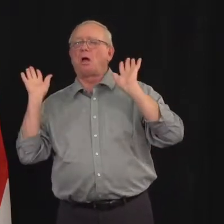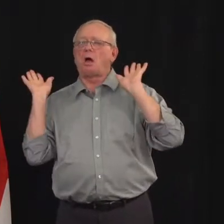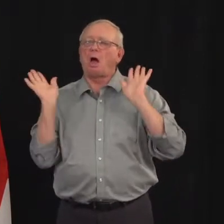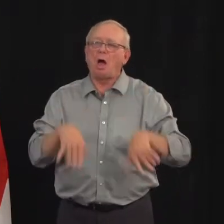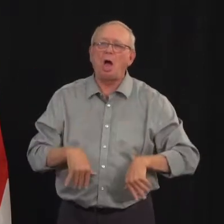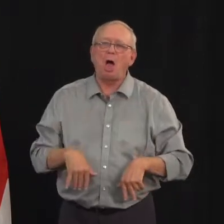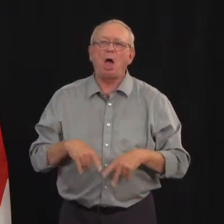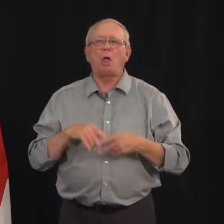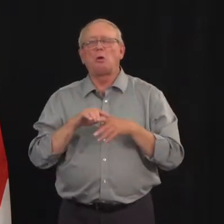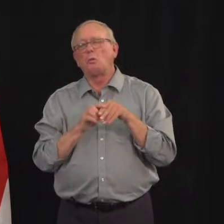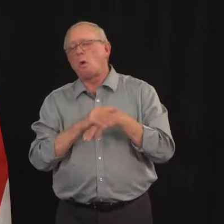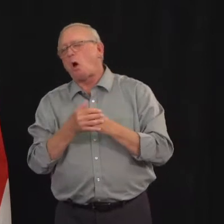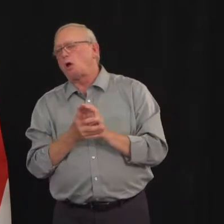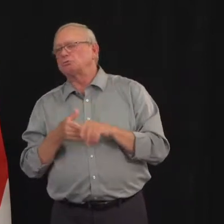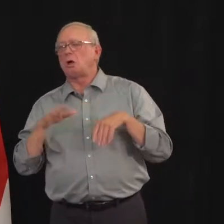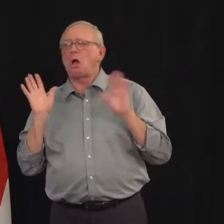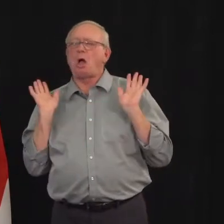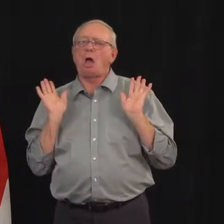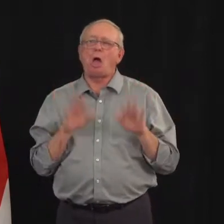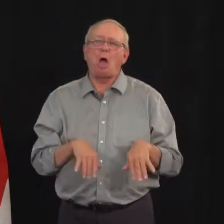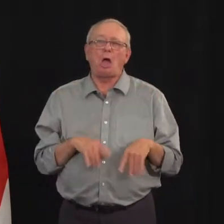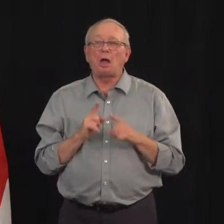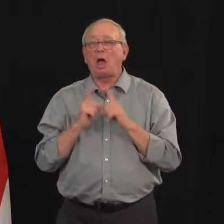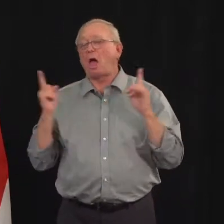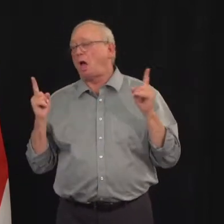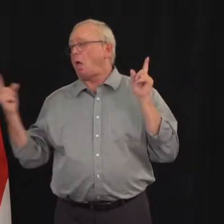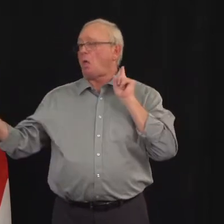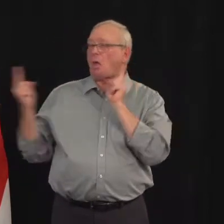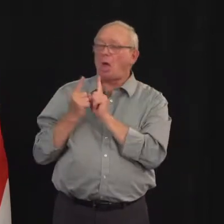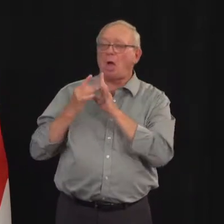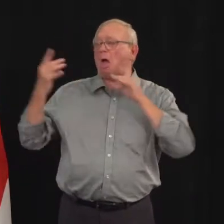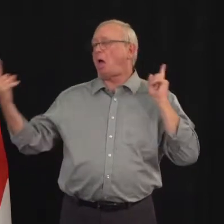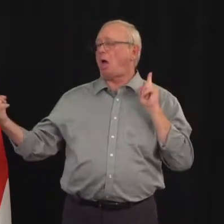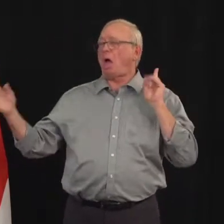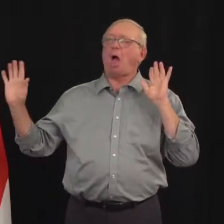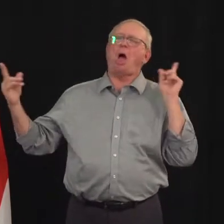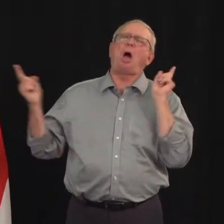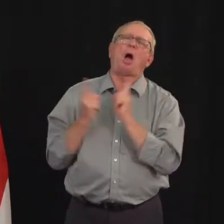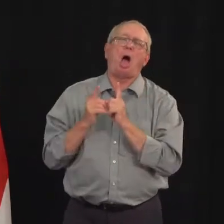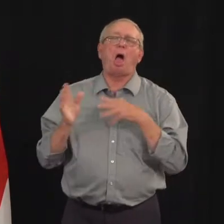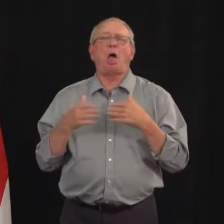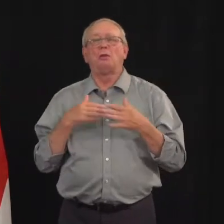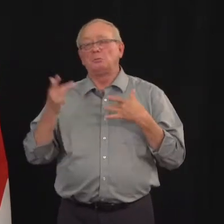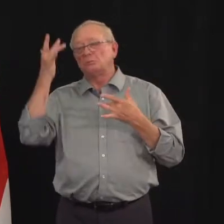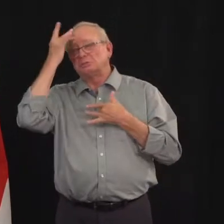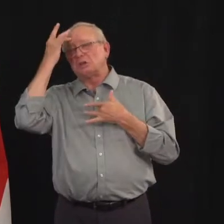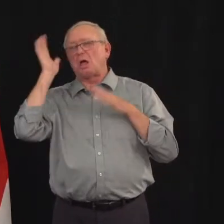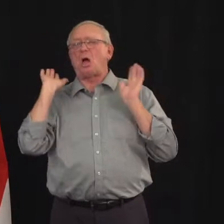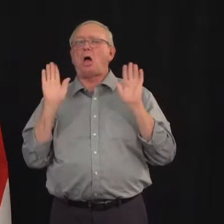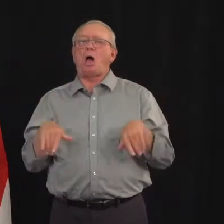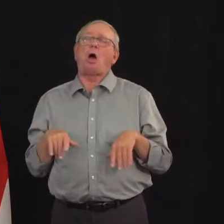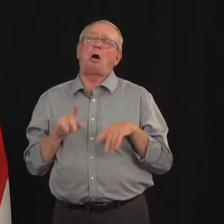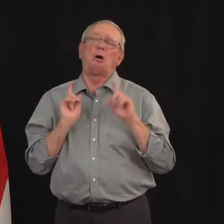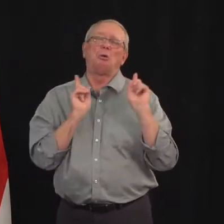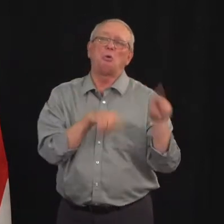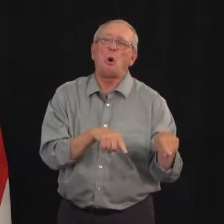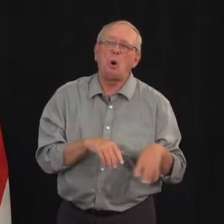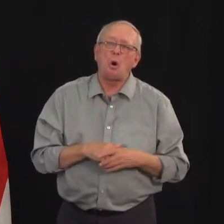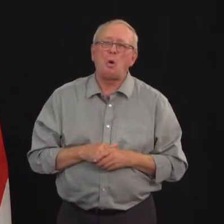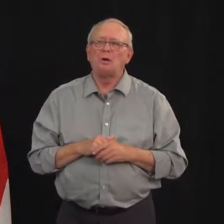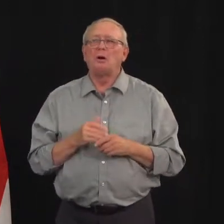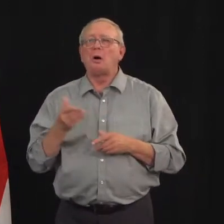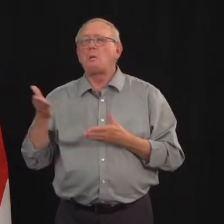within 2 meters of someone else, too busy to stay home if we are feeling sick, or too polite to suggest we all bring our own food